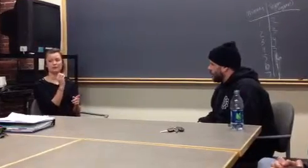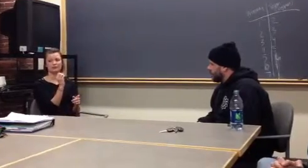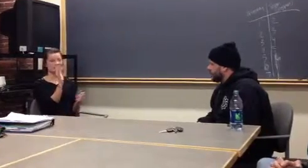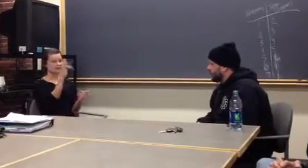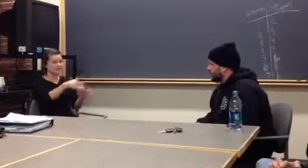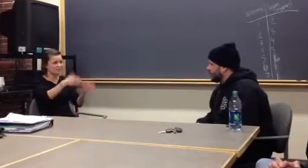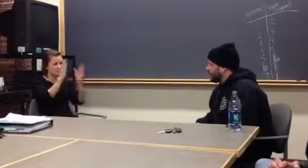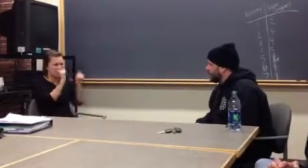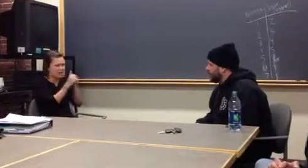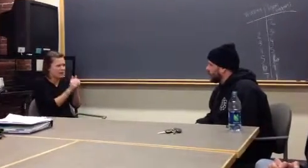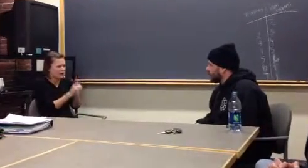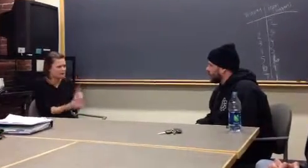a